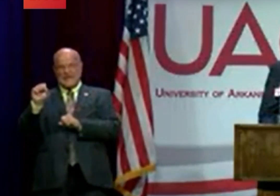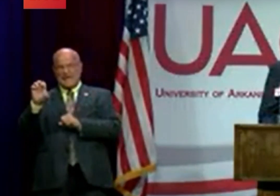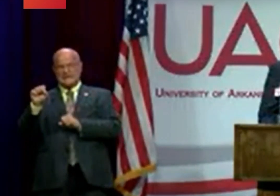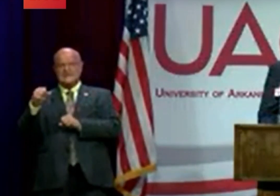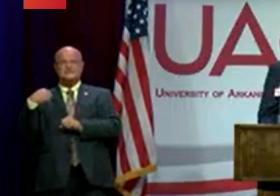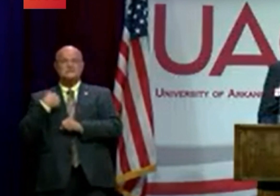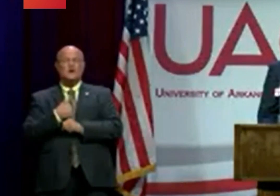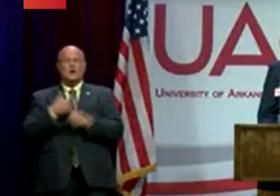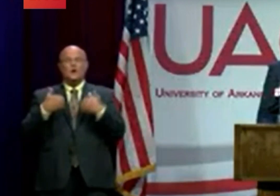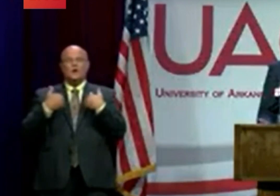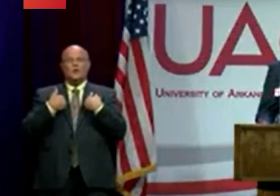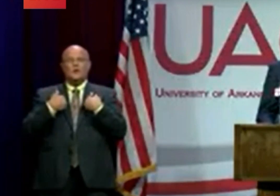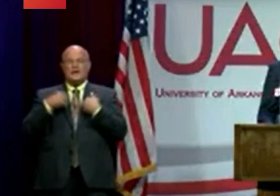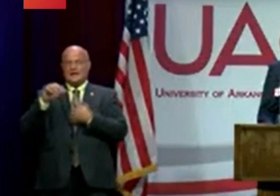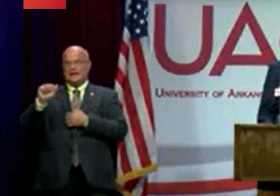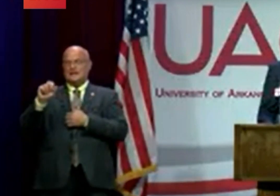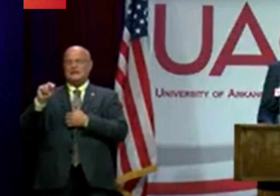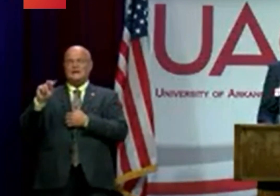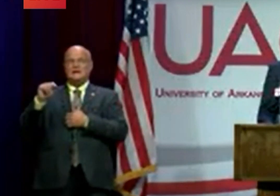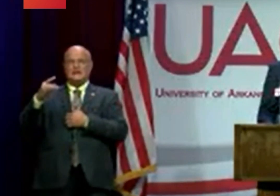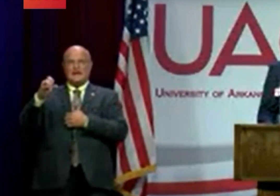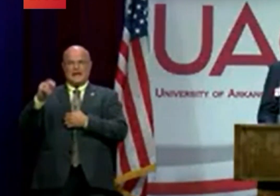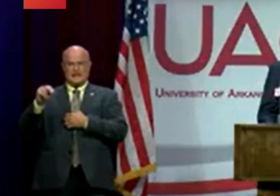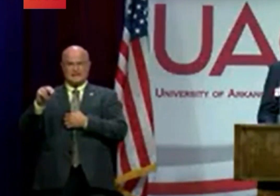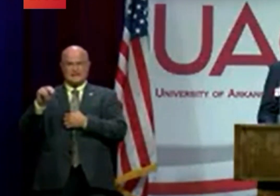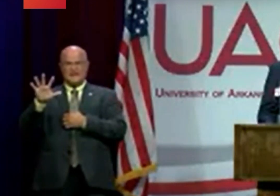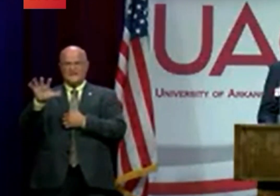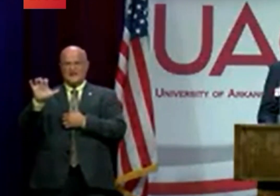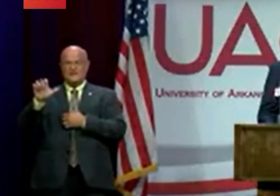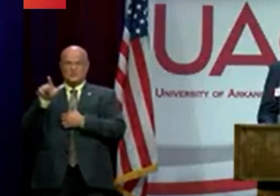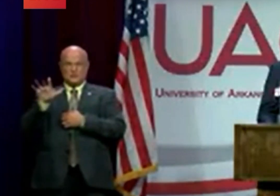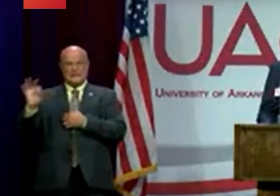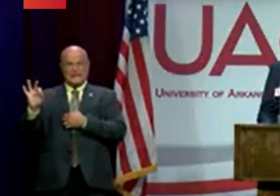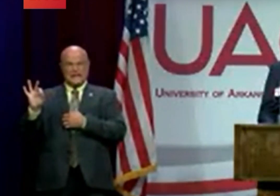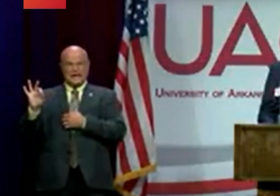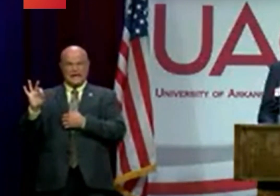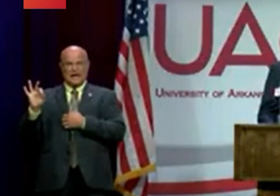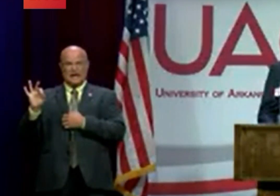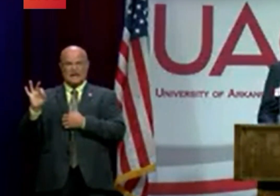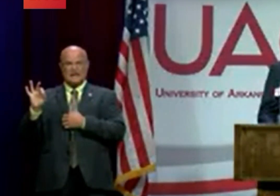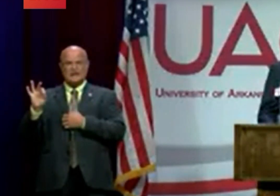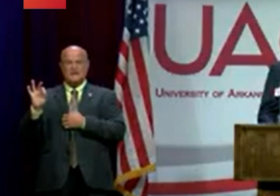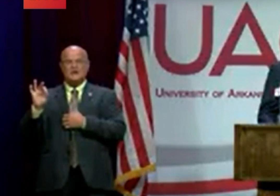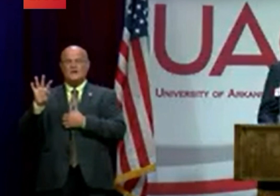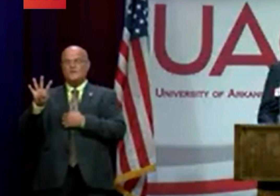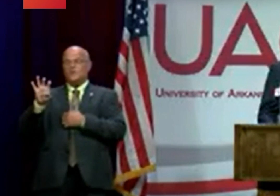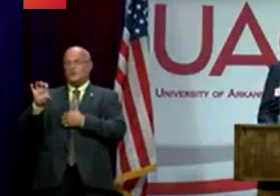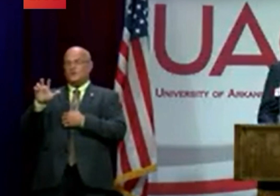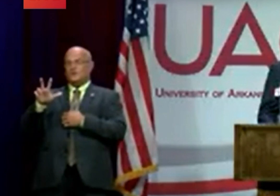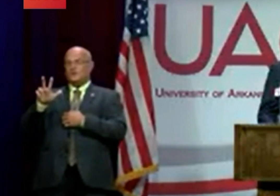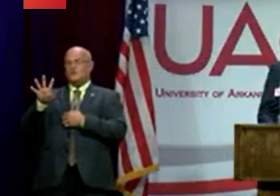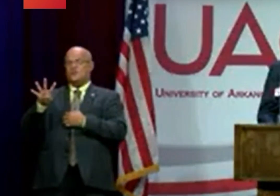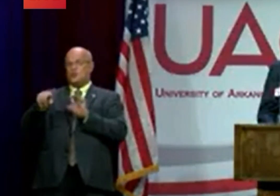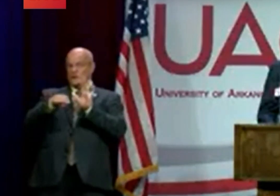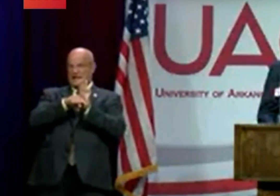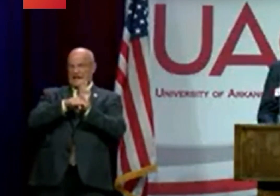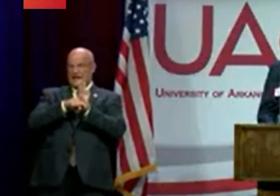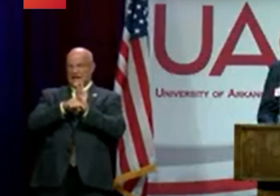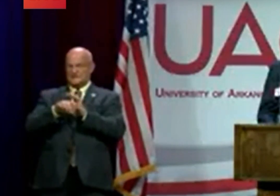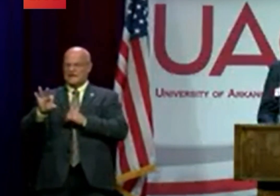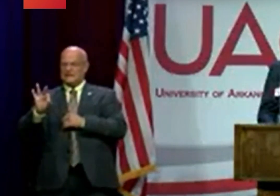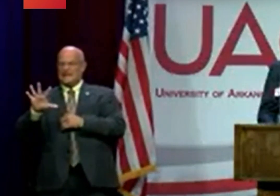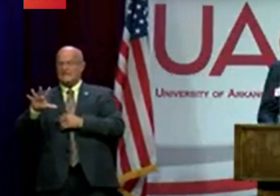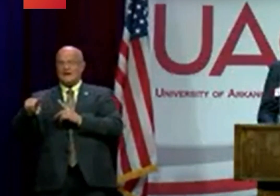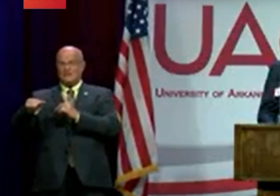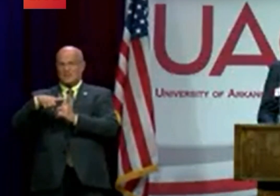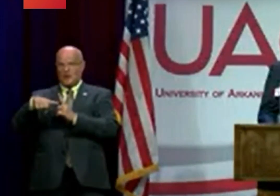we had antigen testing of 529, 434 of those were negative, and 95